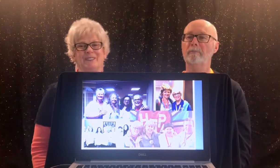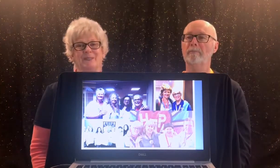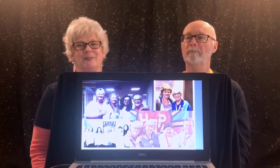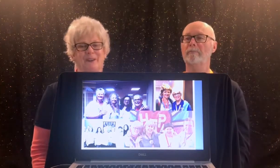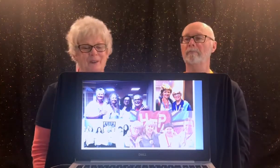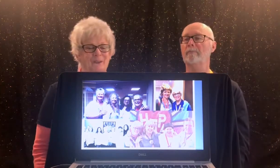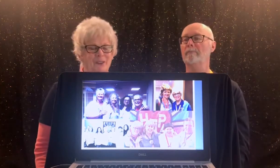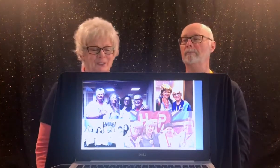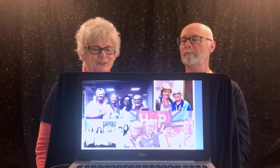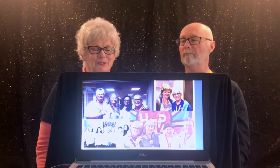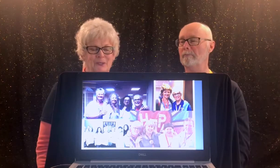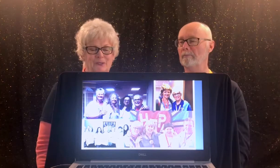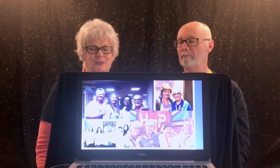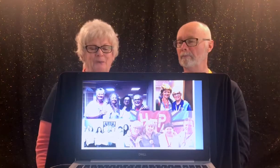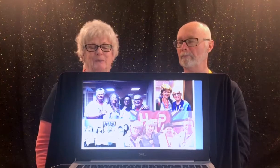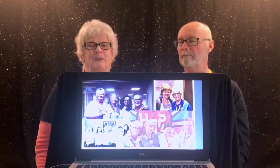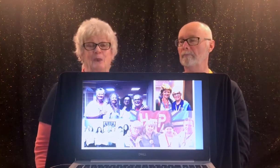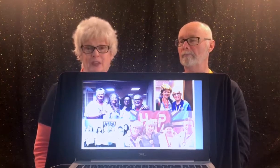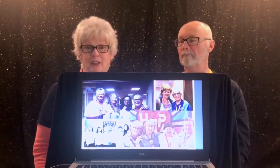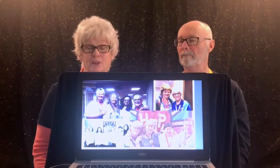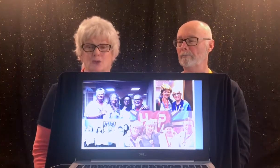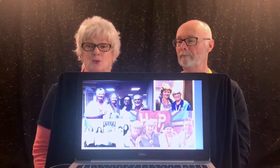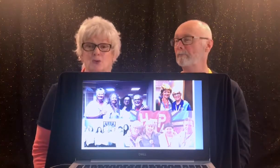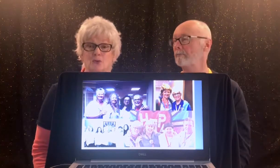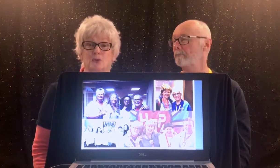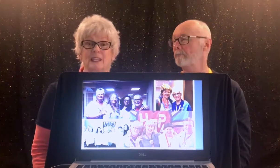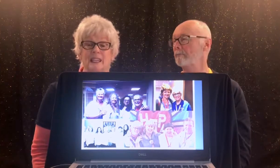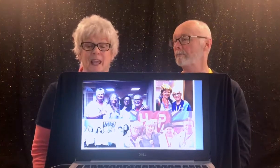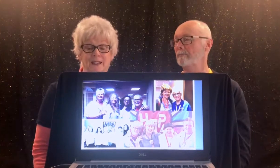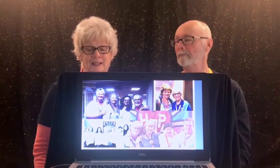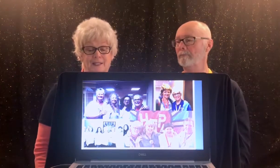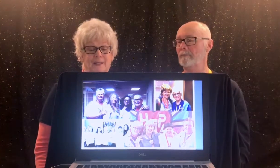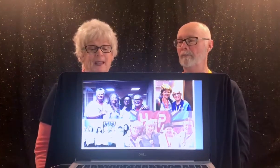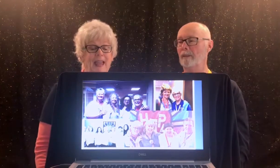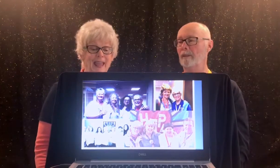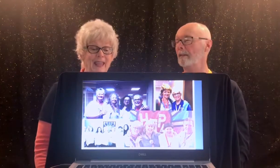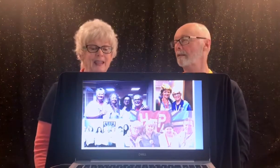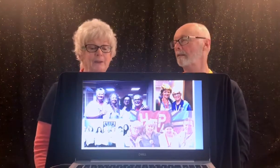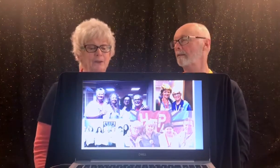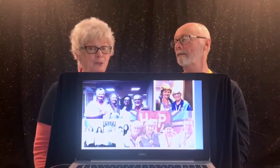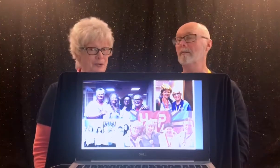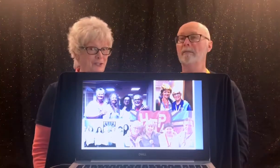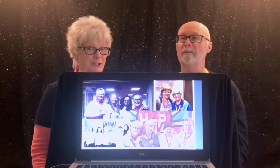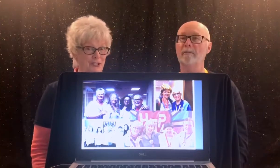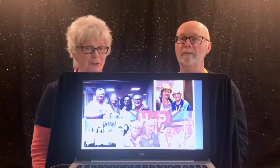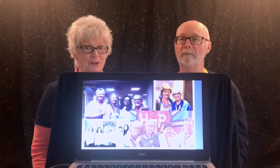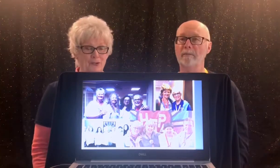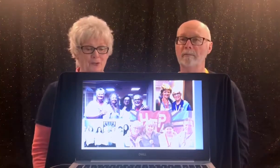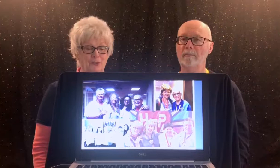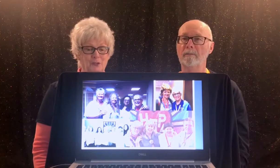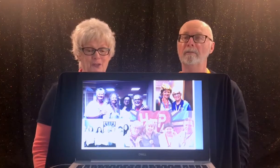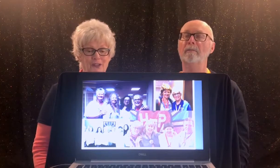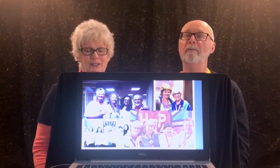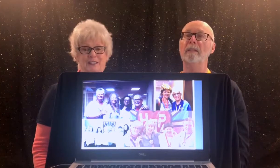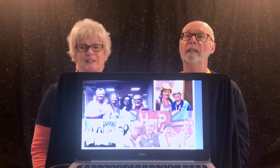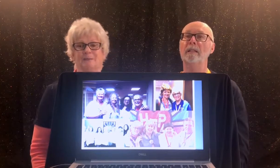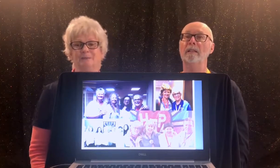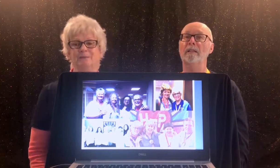to about our wonderful children with others who truly get it and who want to share their stories with us. During